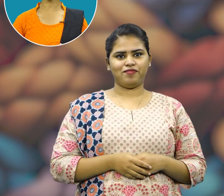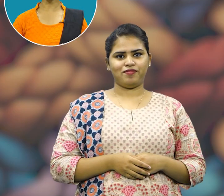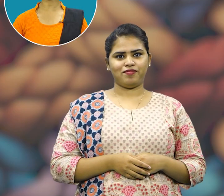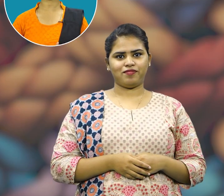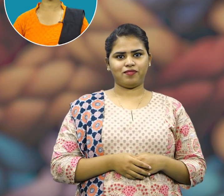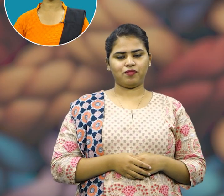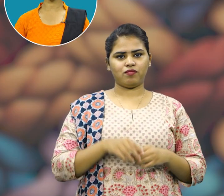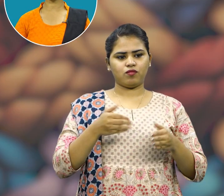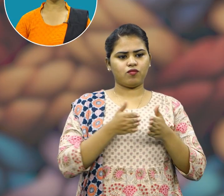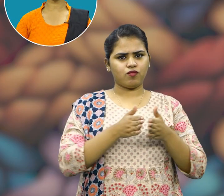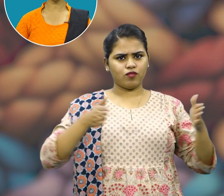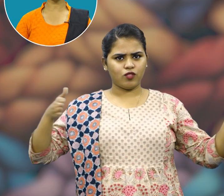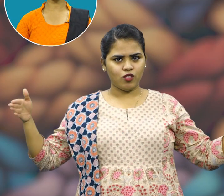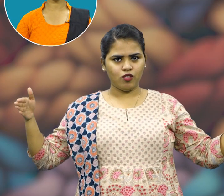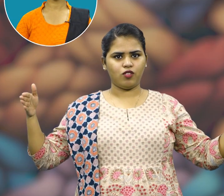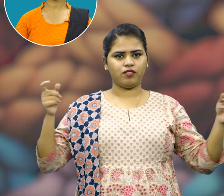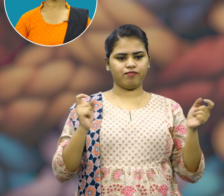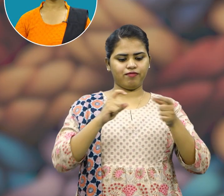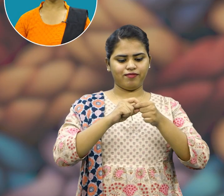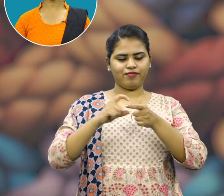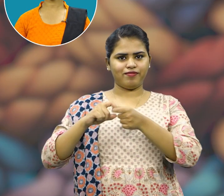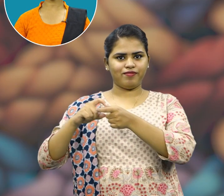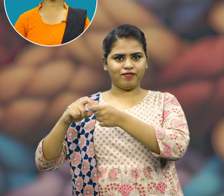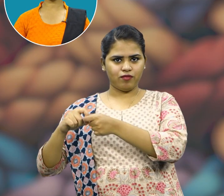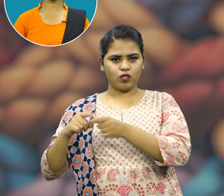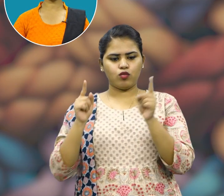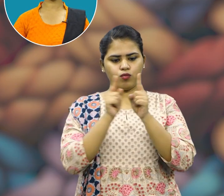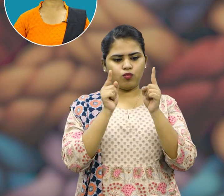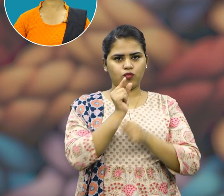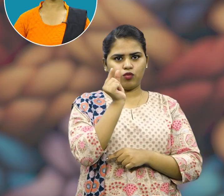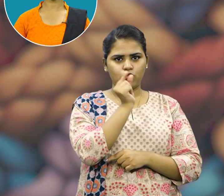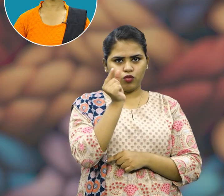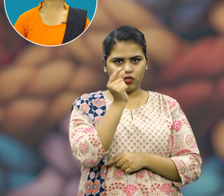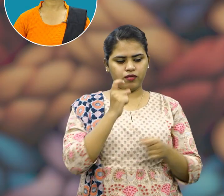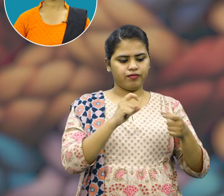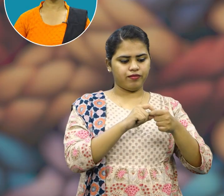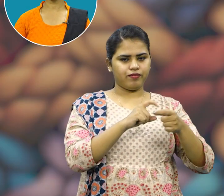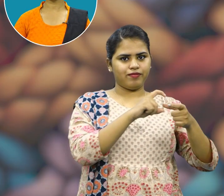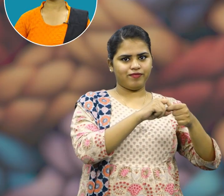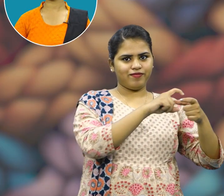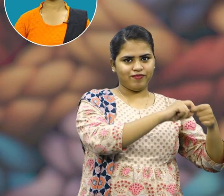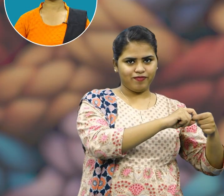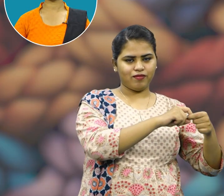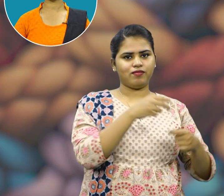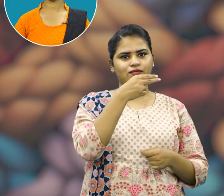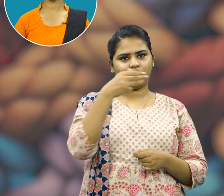This long chain of small units attached to each other is called